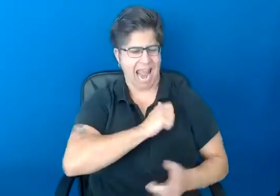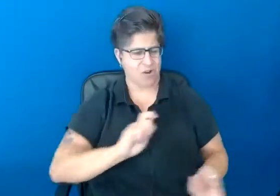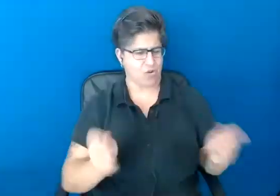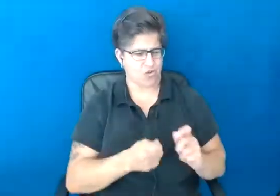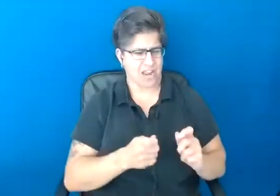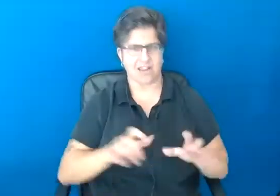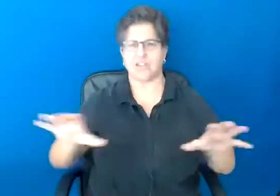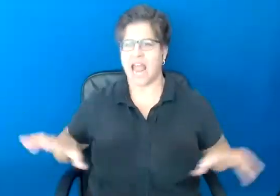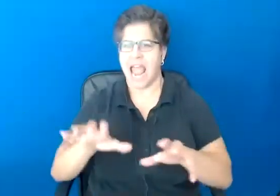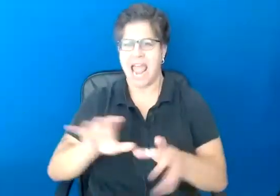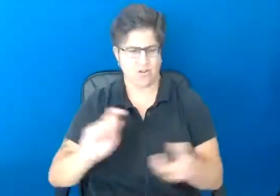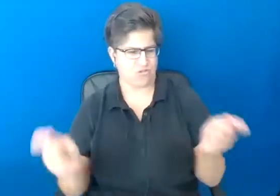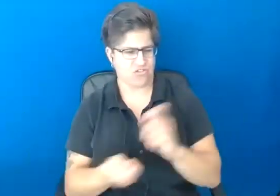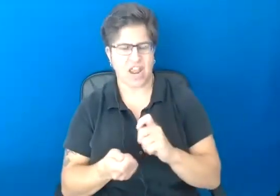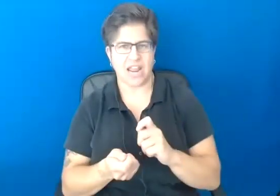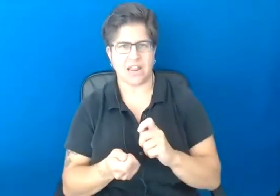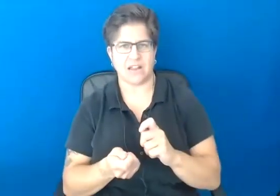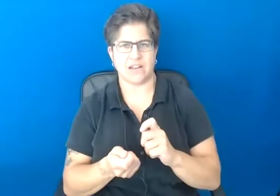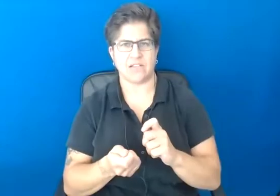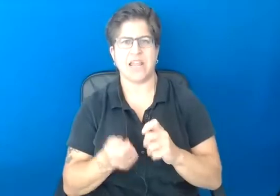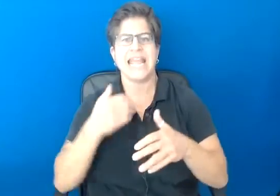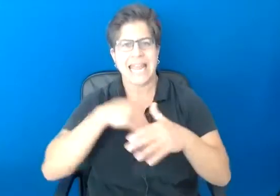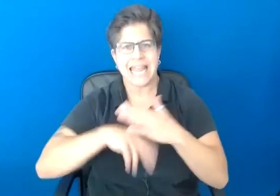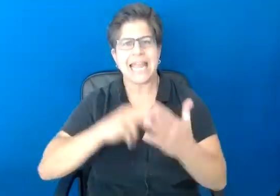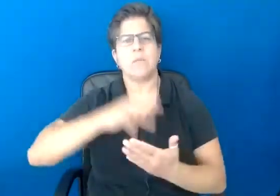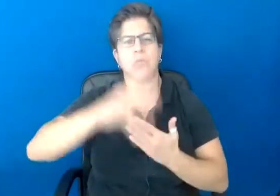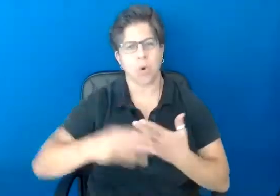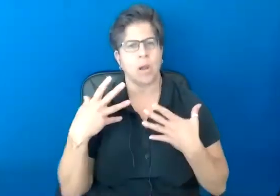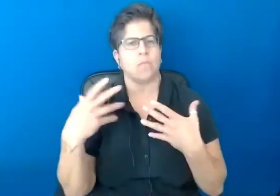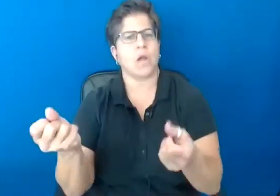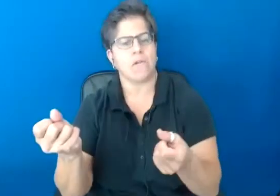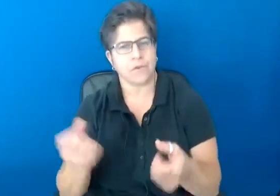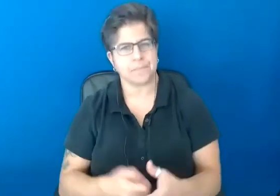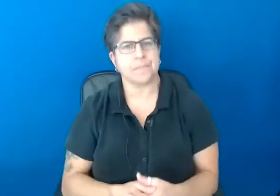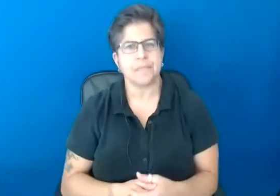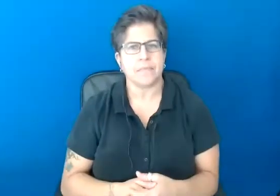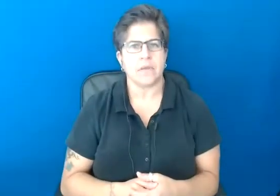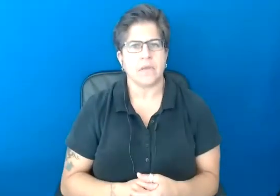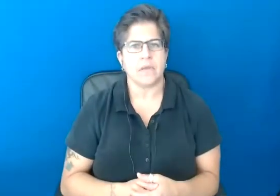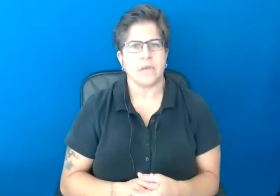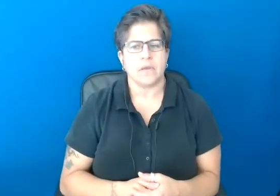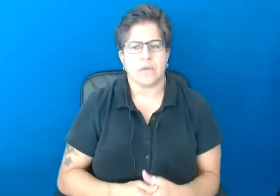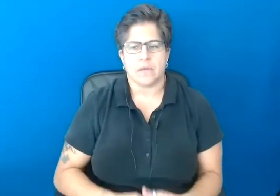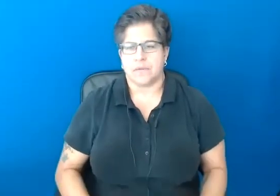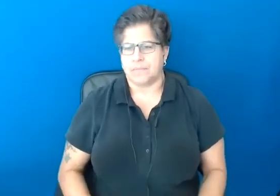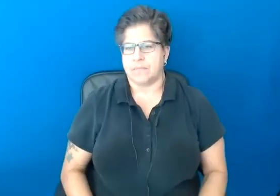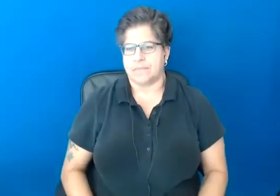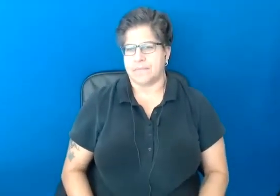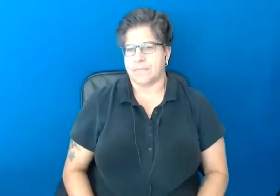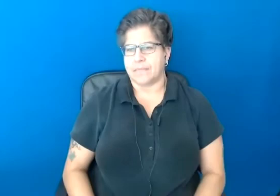When it came to my kids, there are some things, and believe me, I would never give lessons on parenting, but there are some things that have